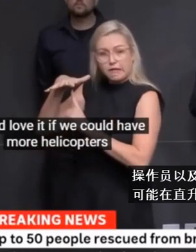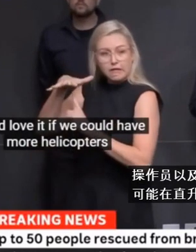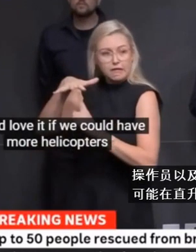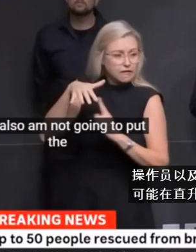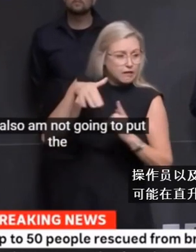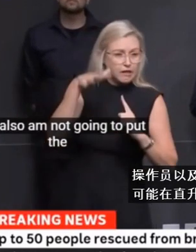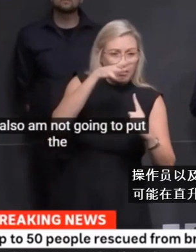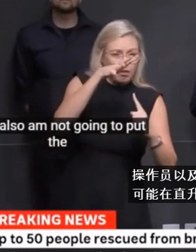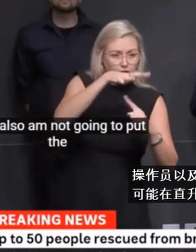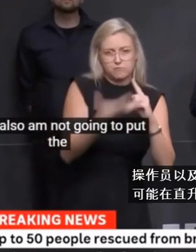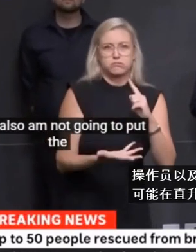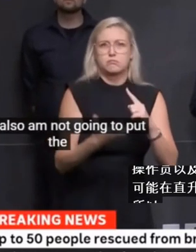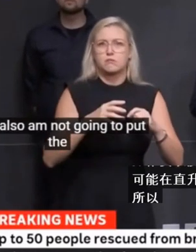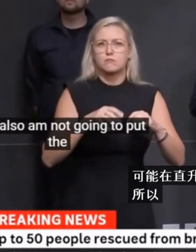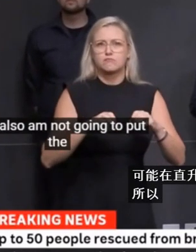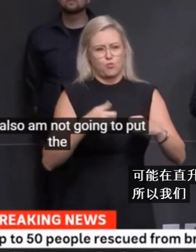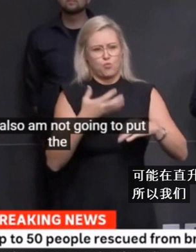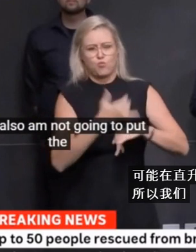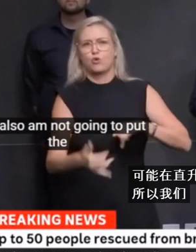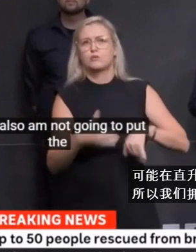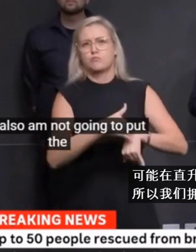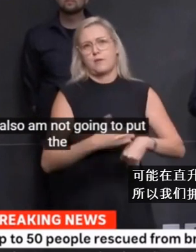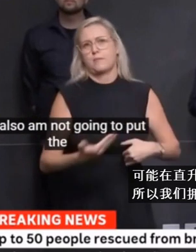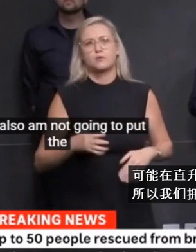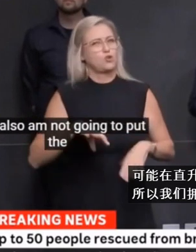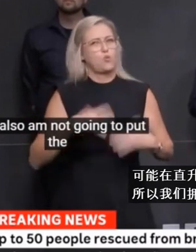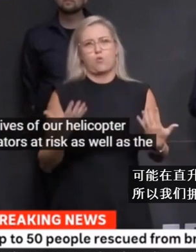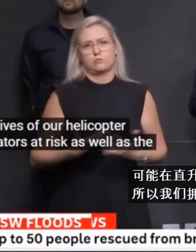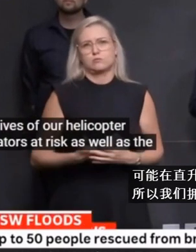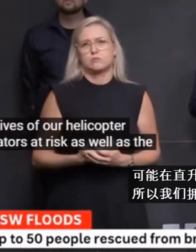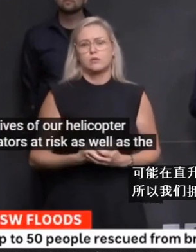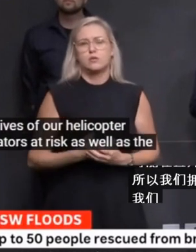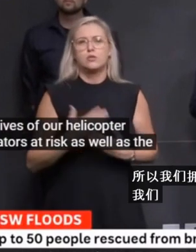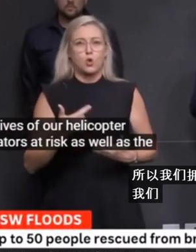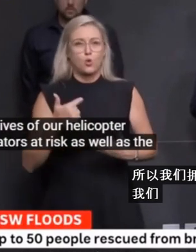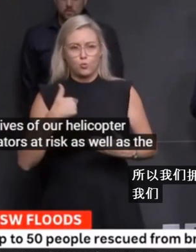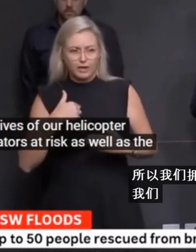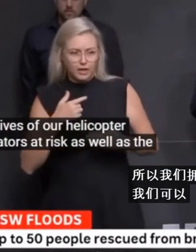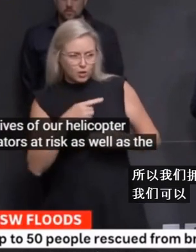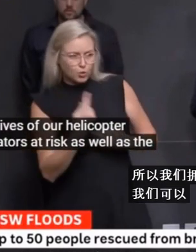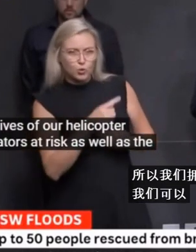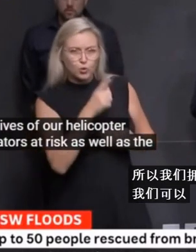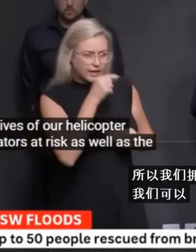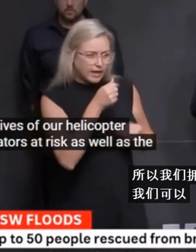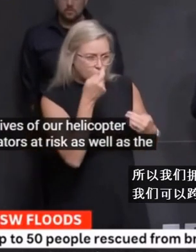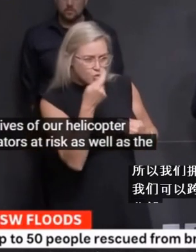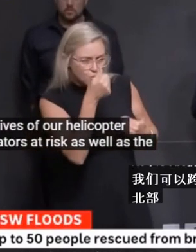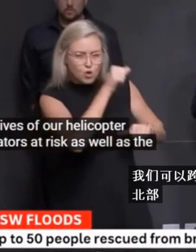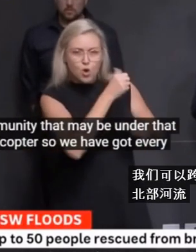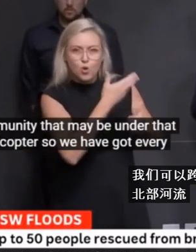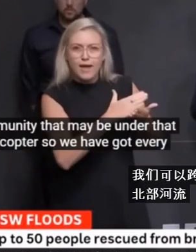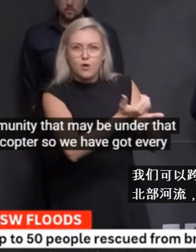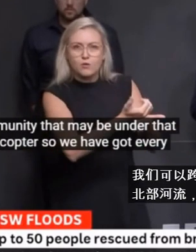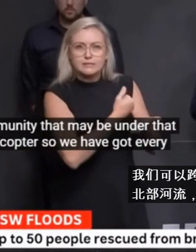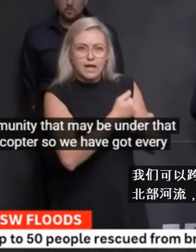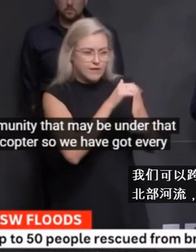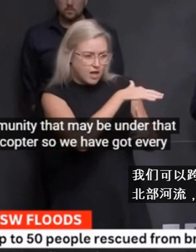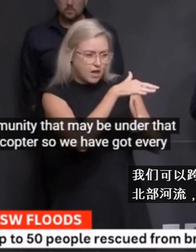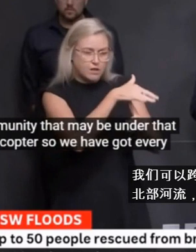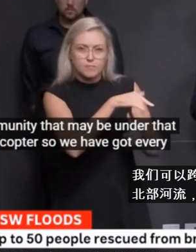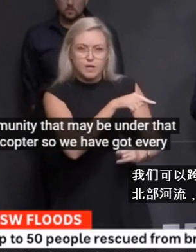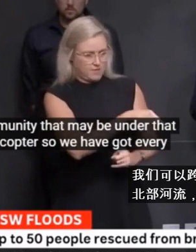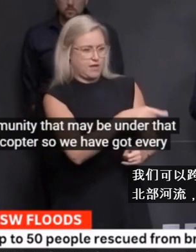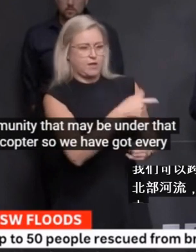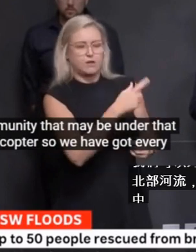as the community that may be under that helicopter. So we have got every resource that we can have spread across the northern rivers and